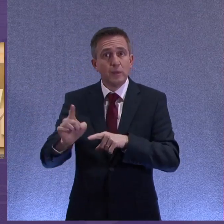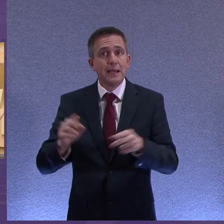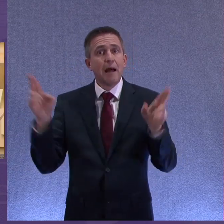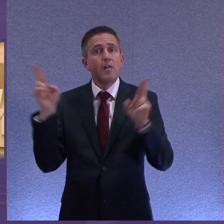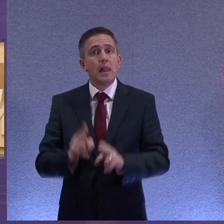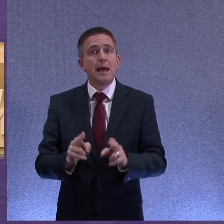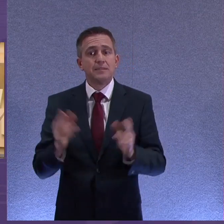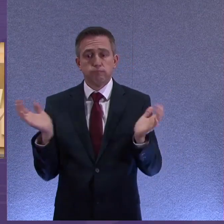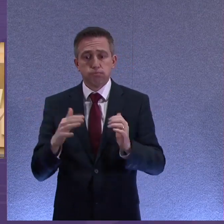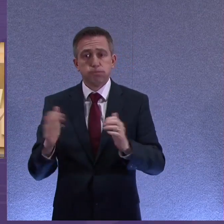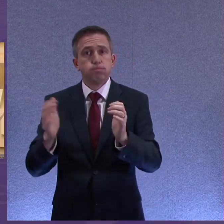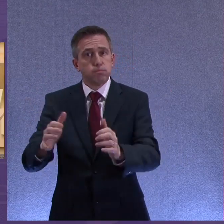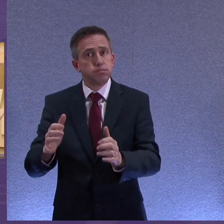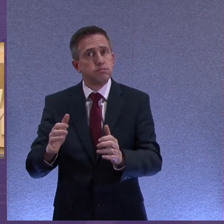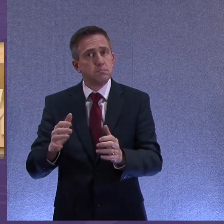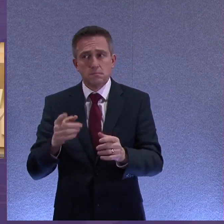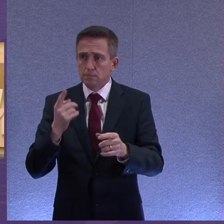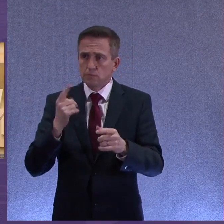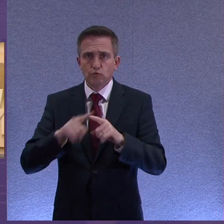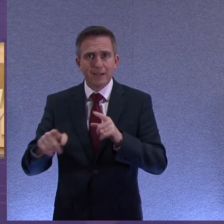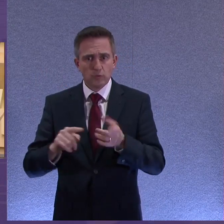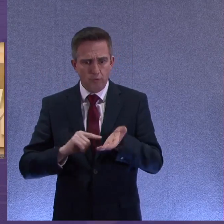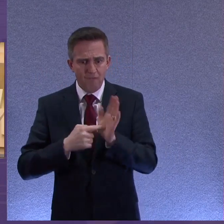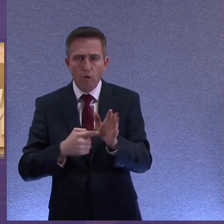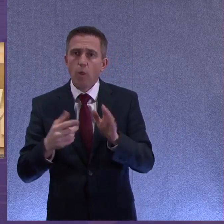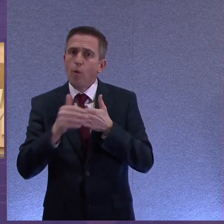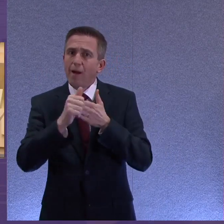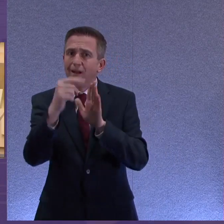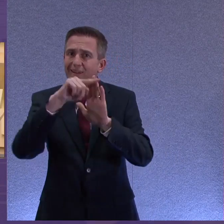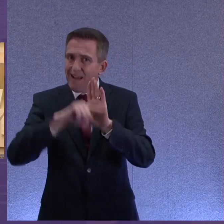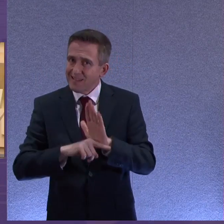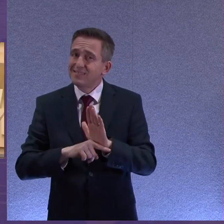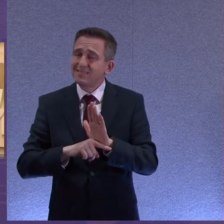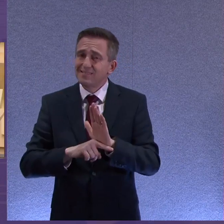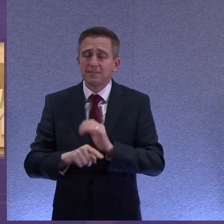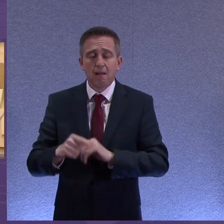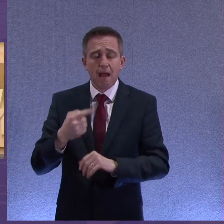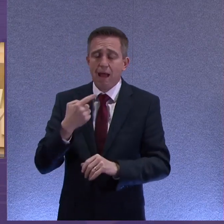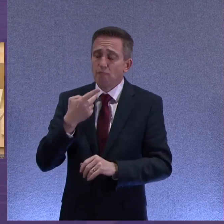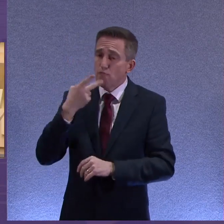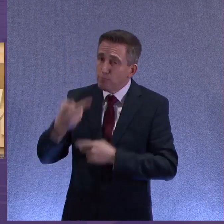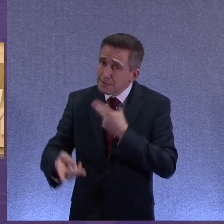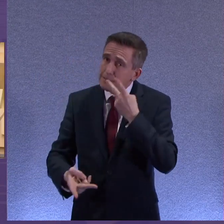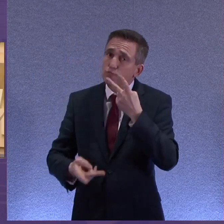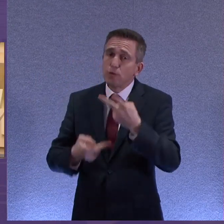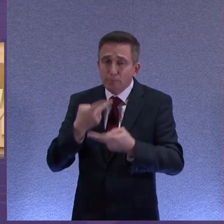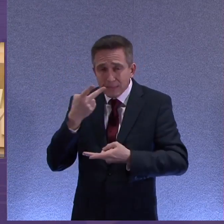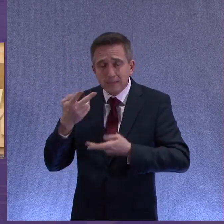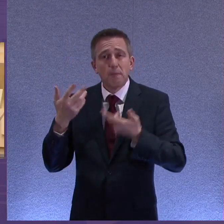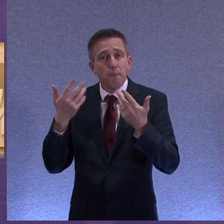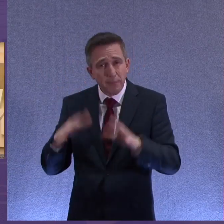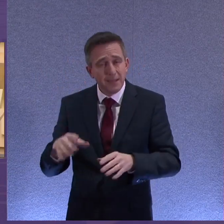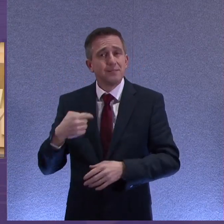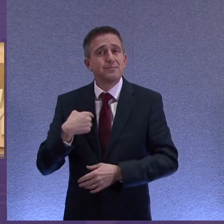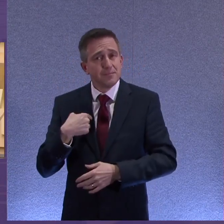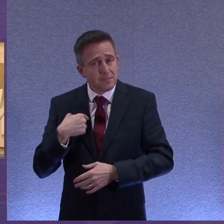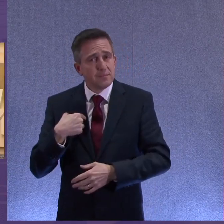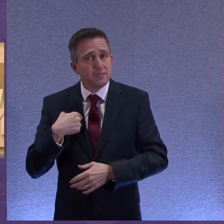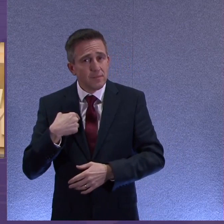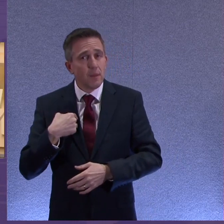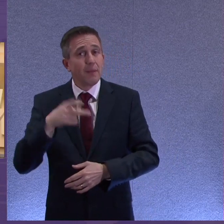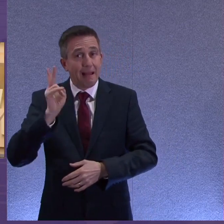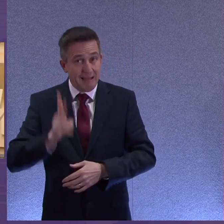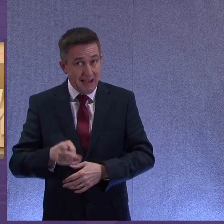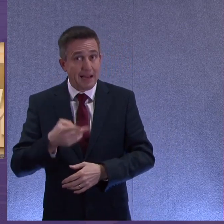be kept under review by the Bureau. But what I would say, and I've said this consistently, and at a time like this,